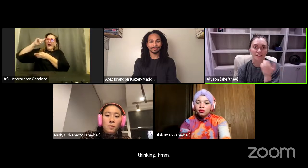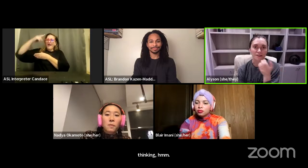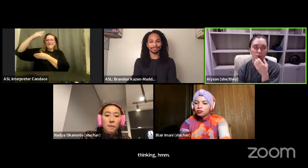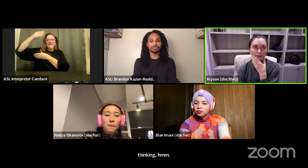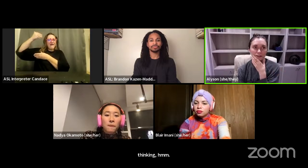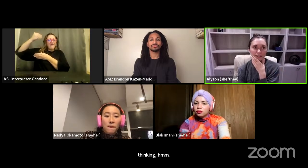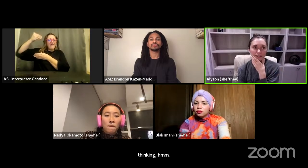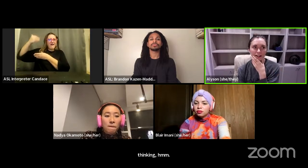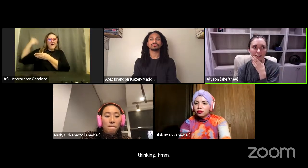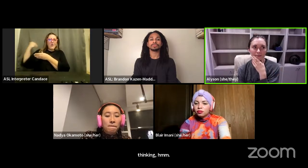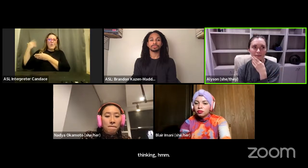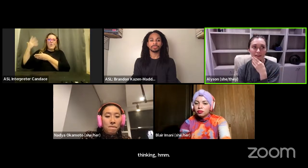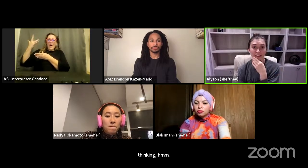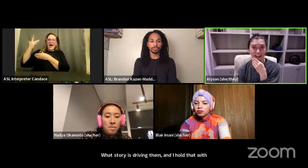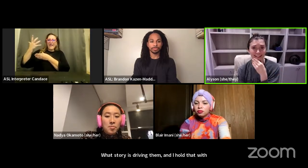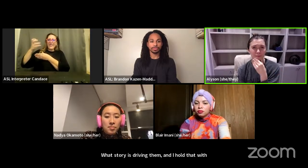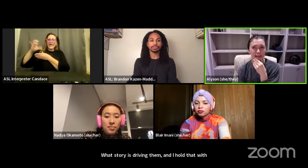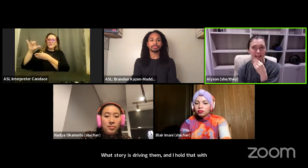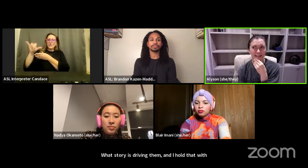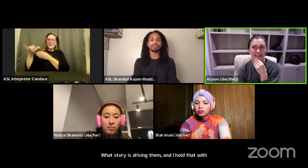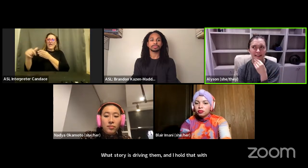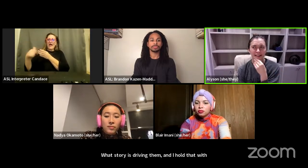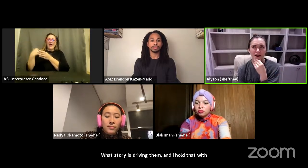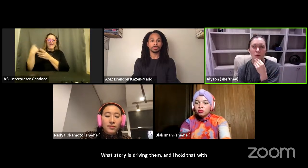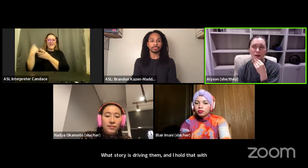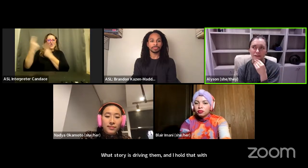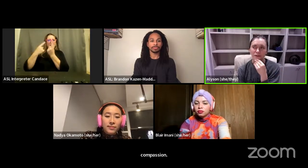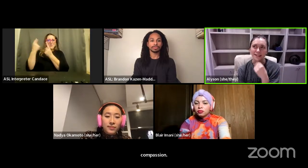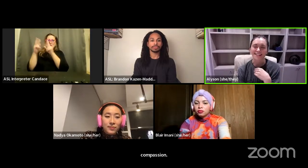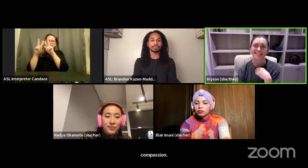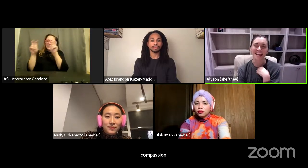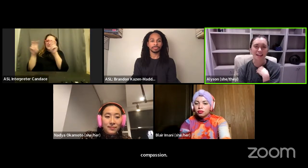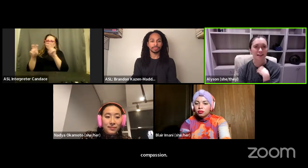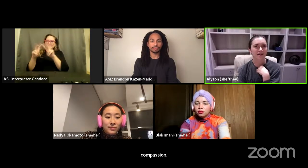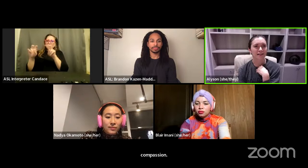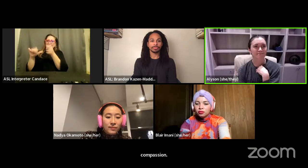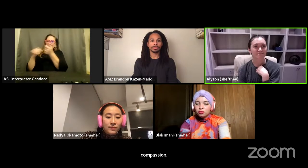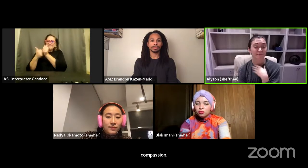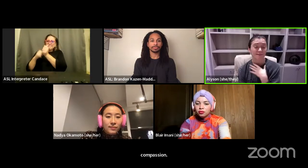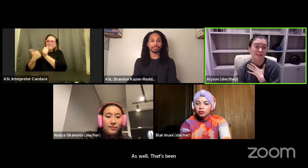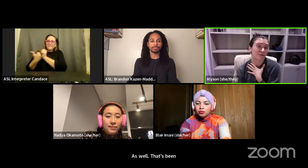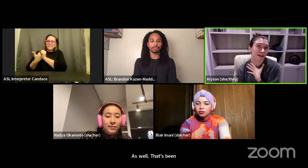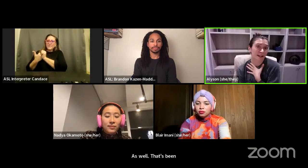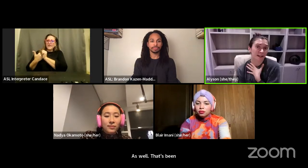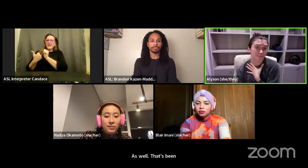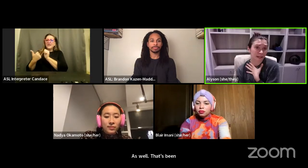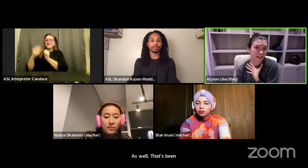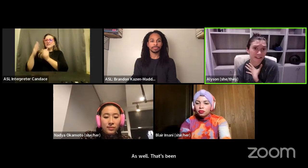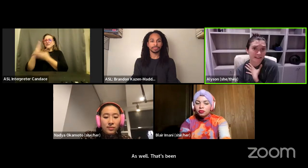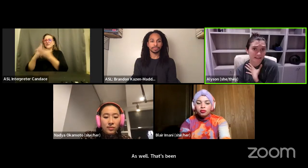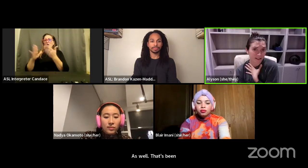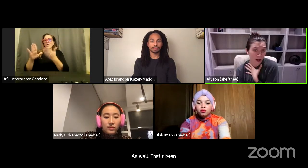compassion as well. That's been a way for me to take some of